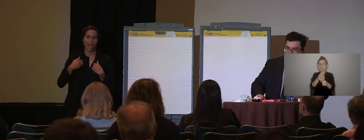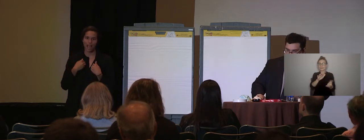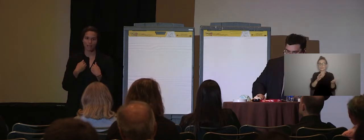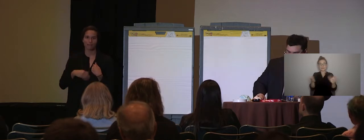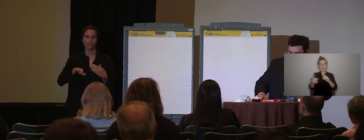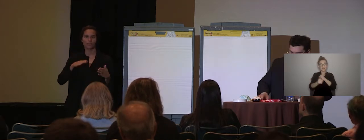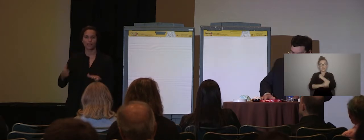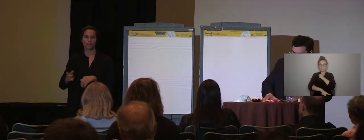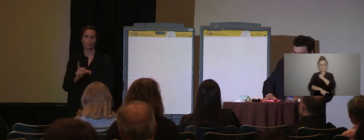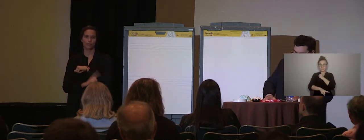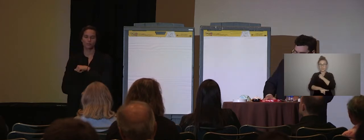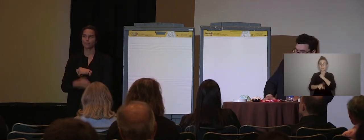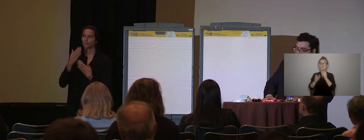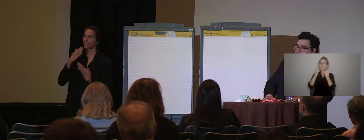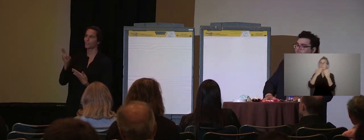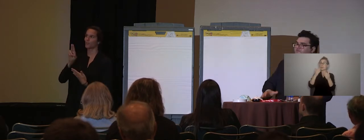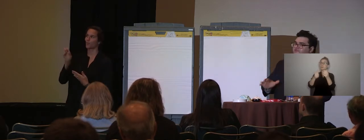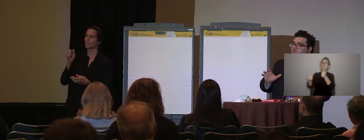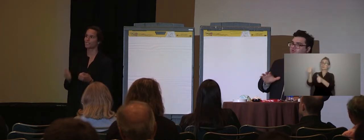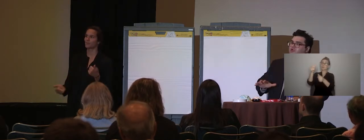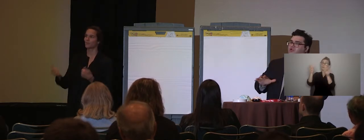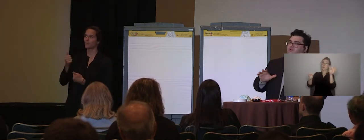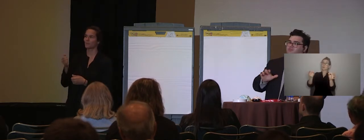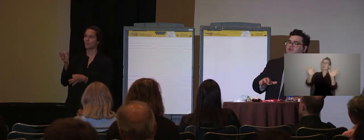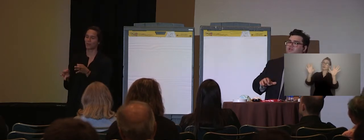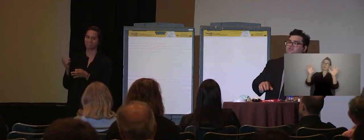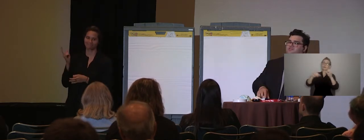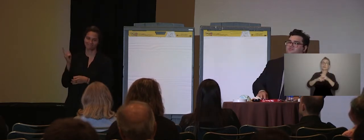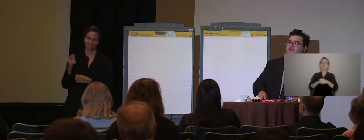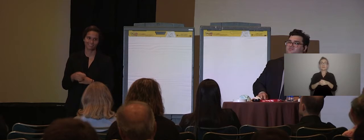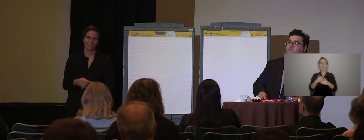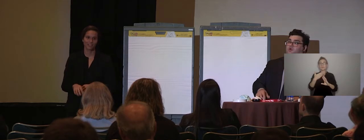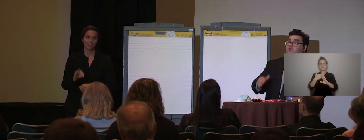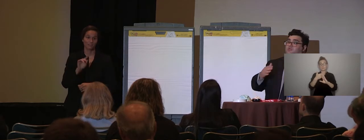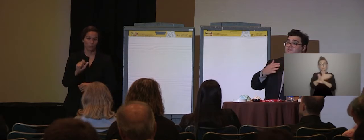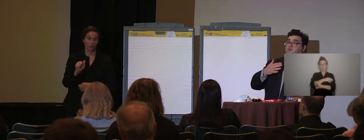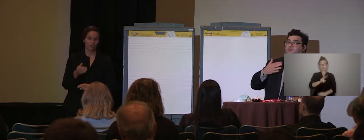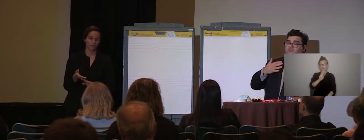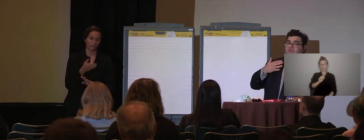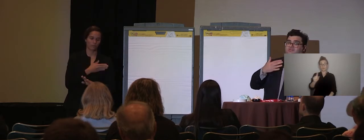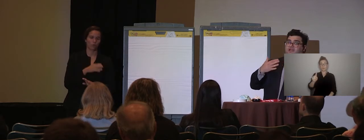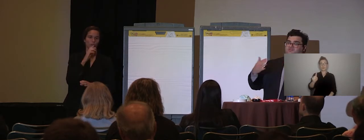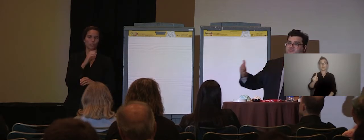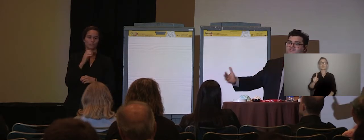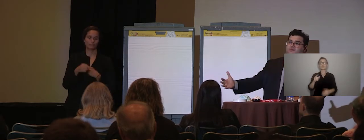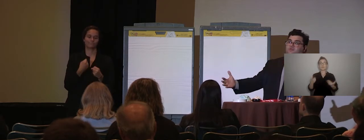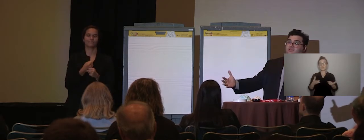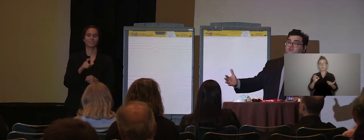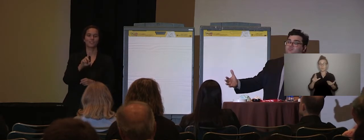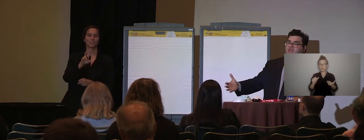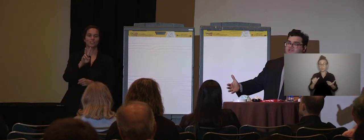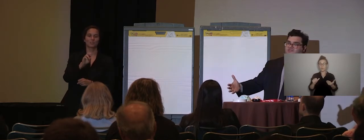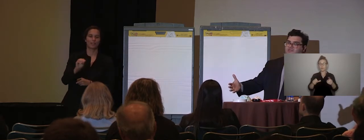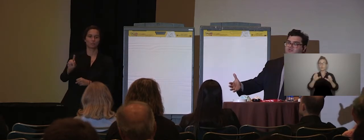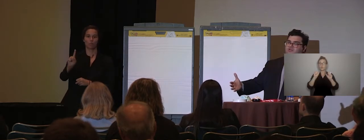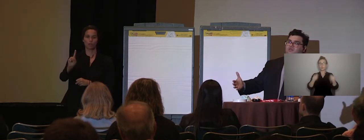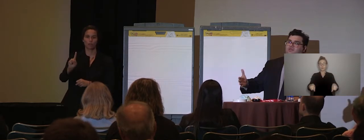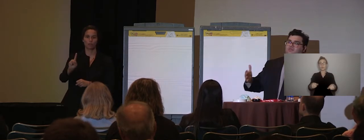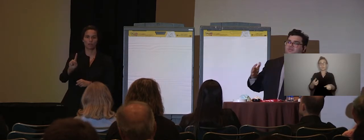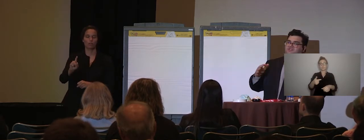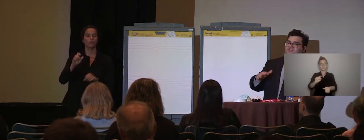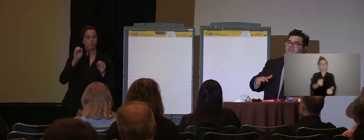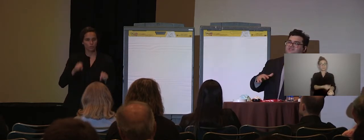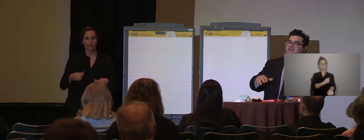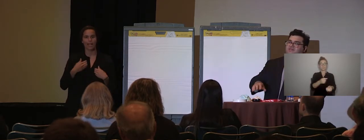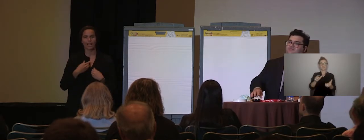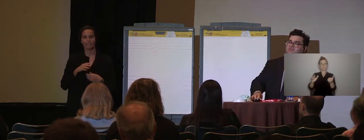Supreme Court. In Florida, prior to 2001, someone with an intellectual disability could be executed.